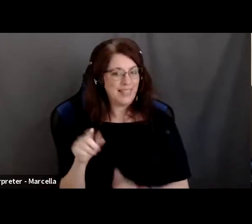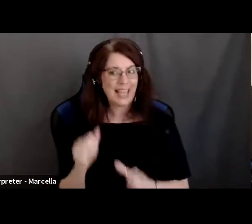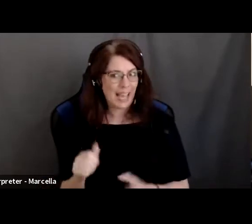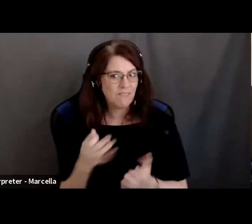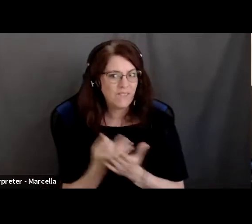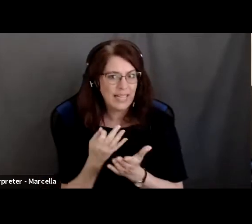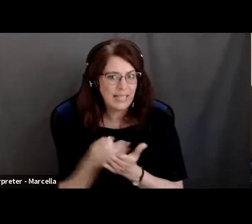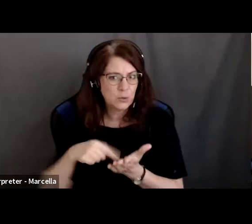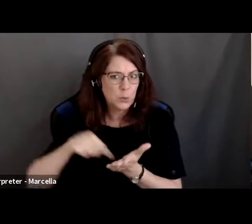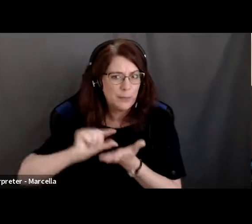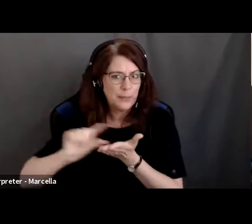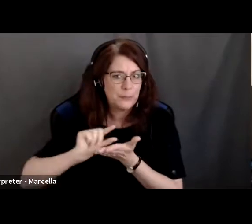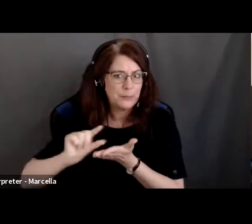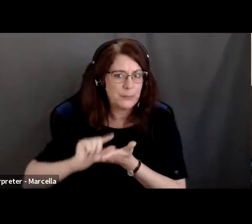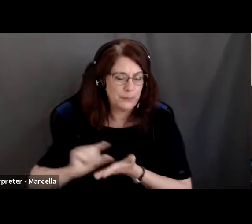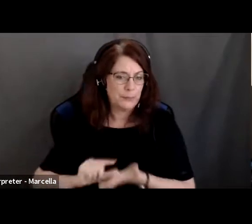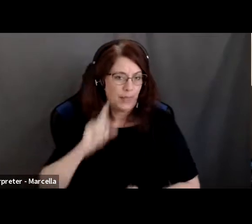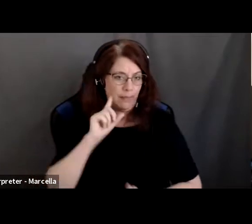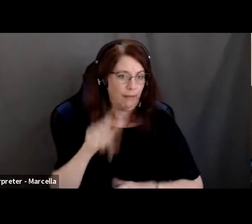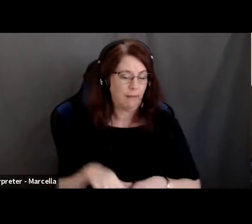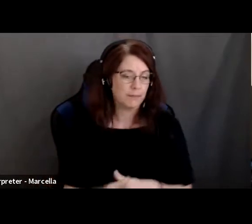the device as well.